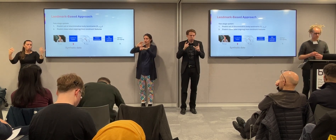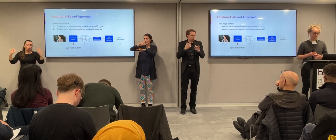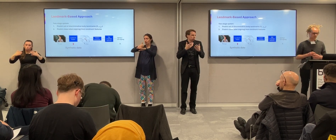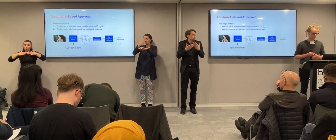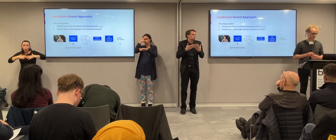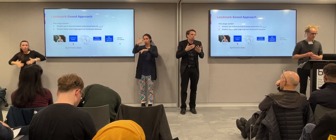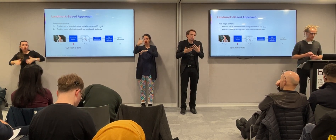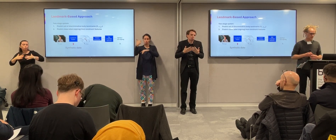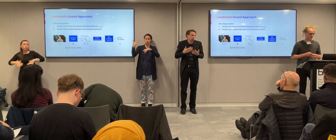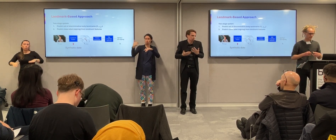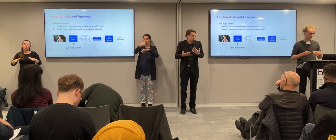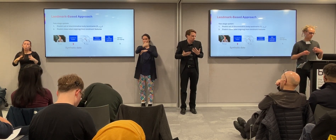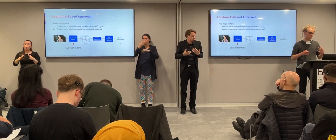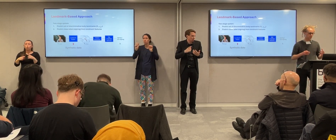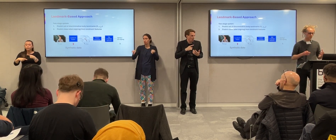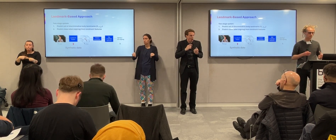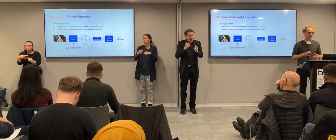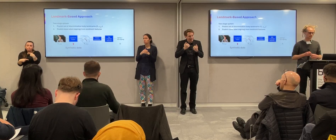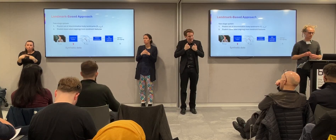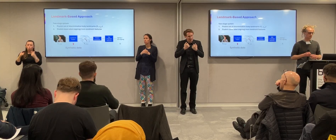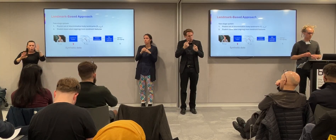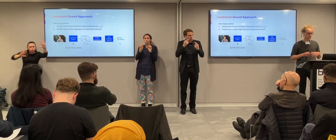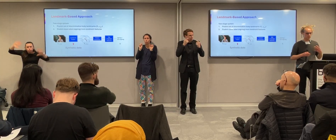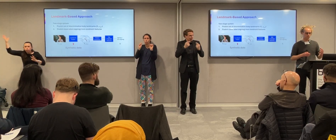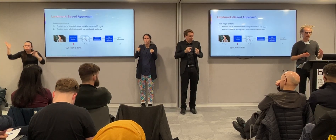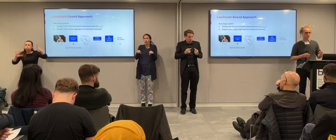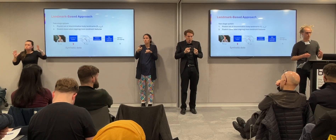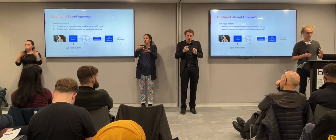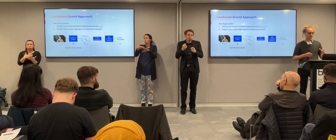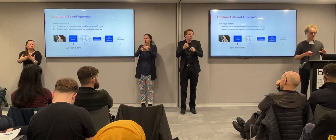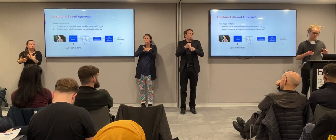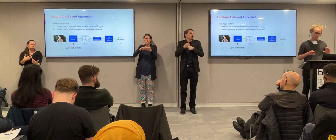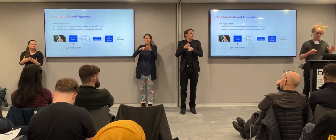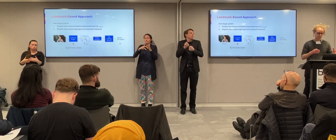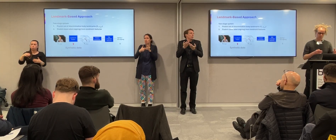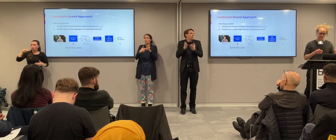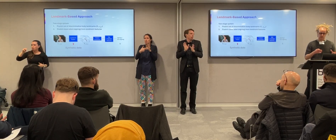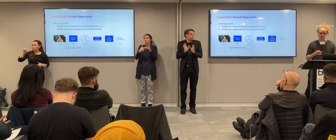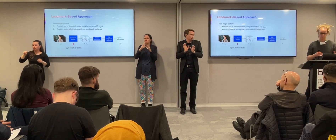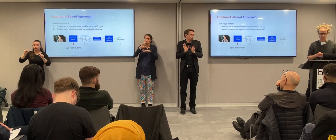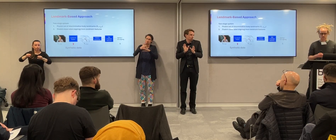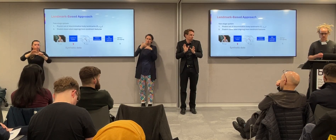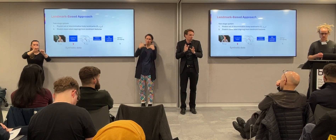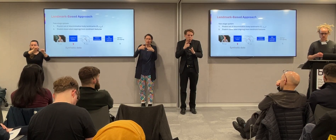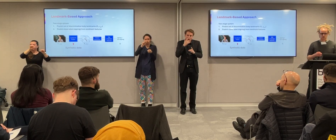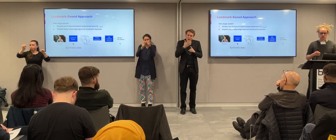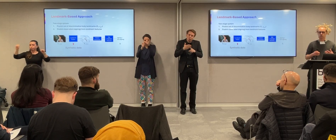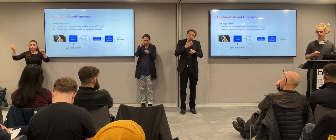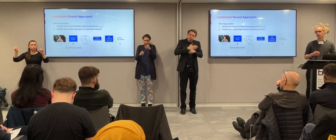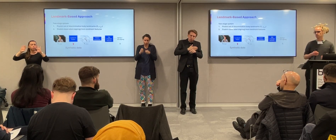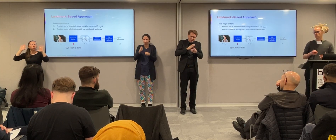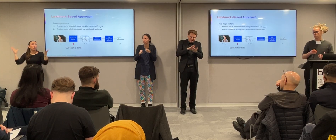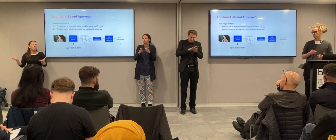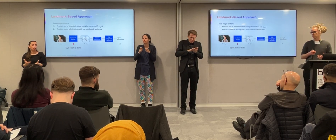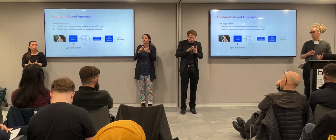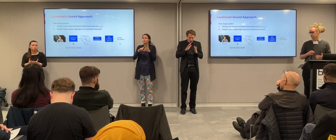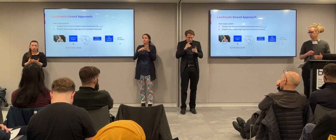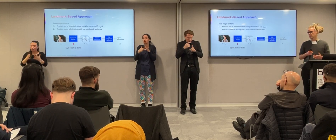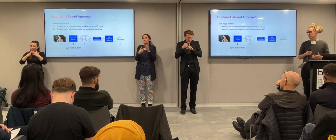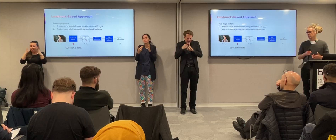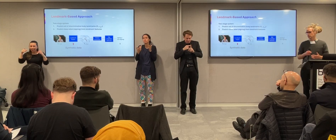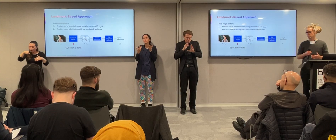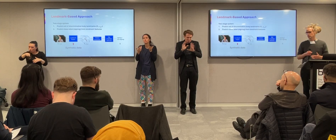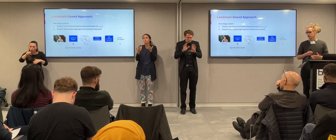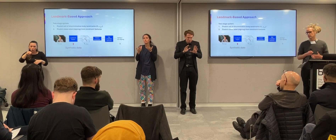configurations, and we can basically predefine those and also like play around with them to overcome